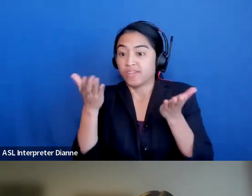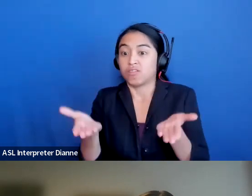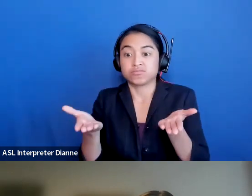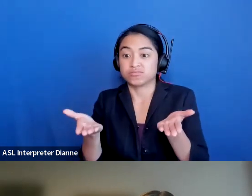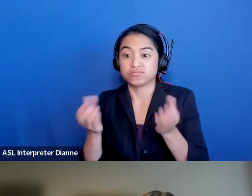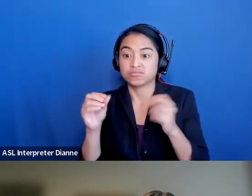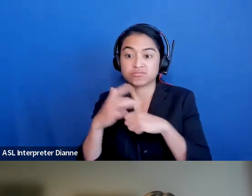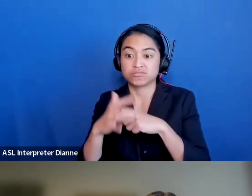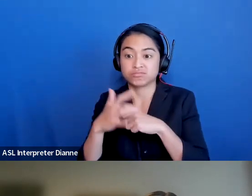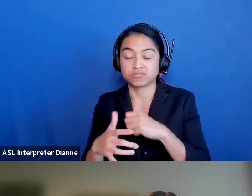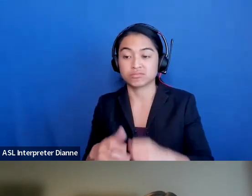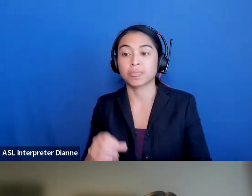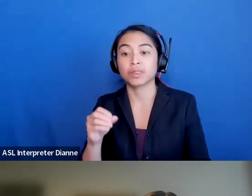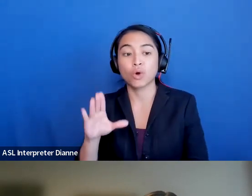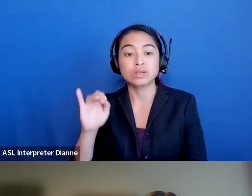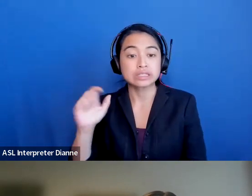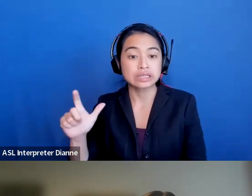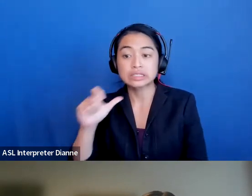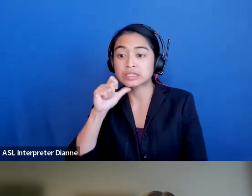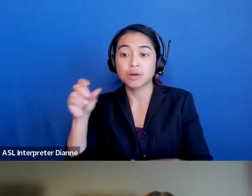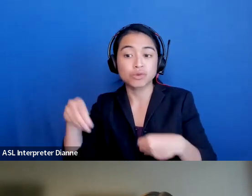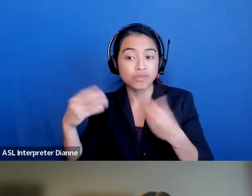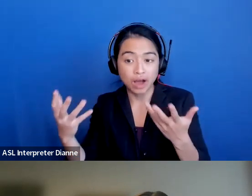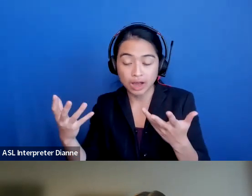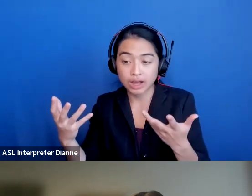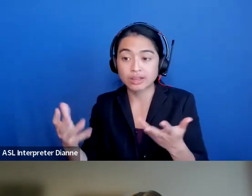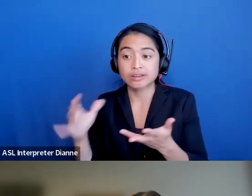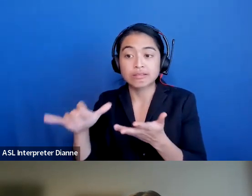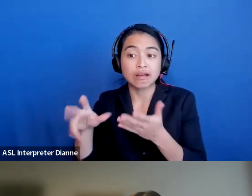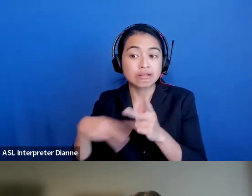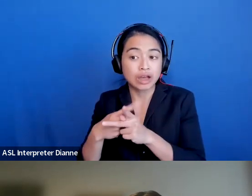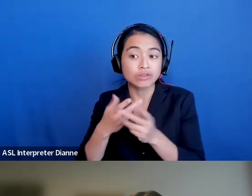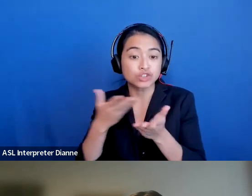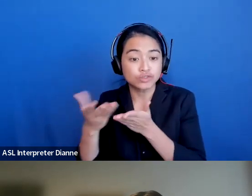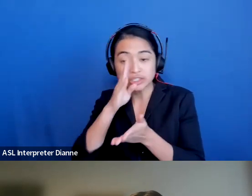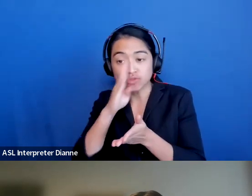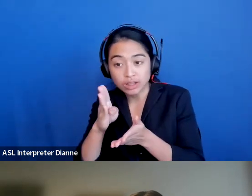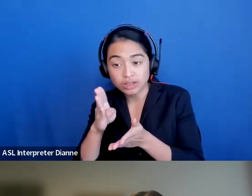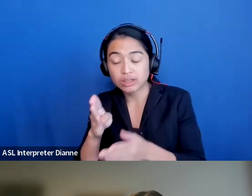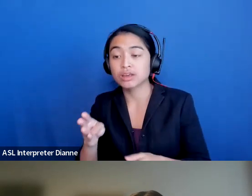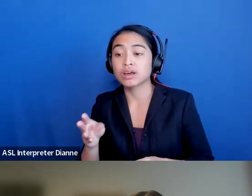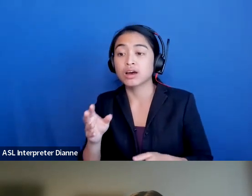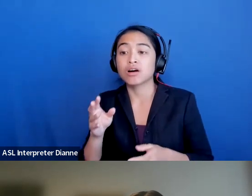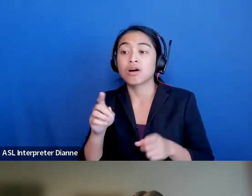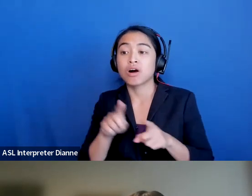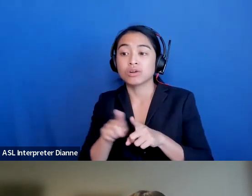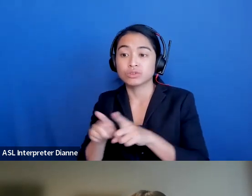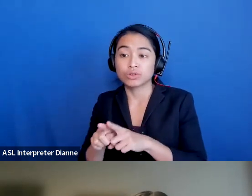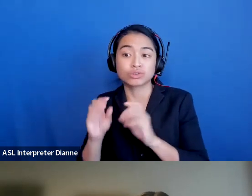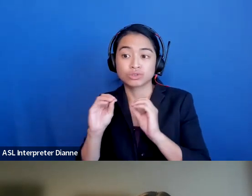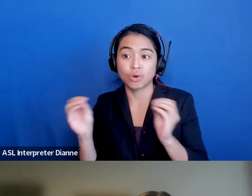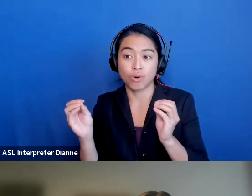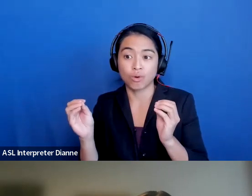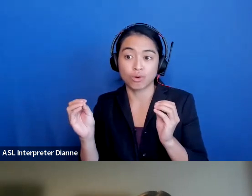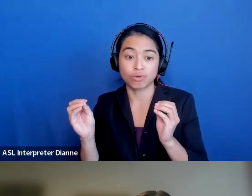So either the CIL doesn't provide that service directly, and also there's